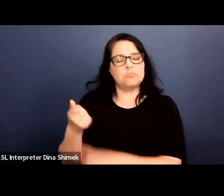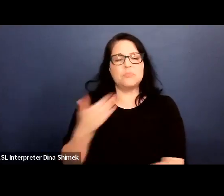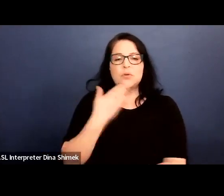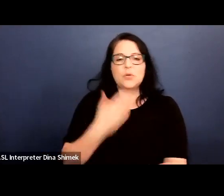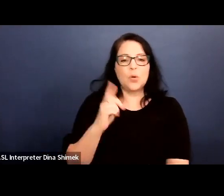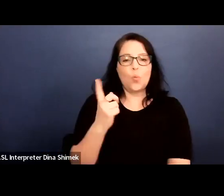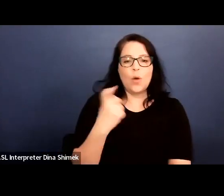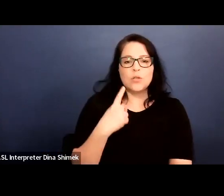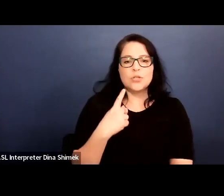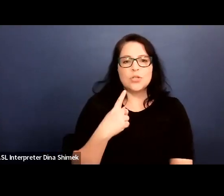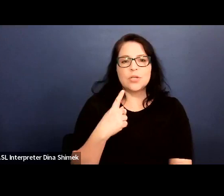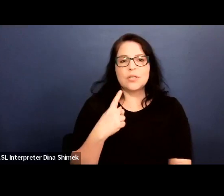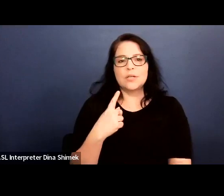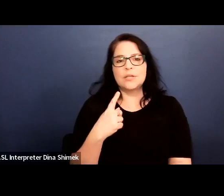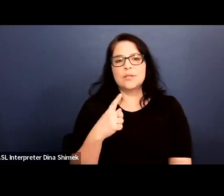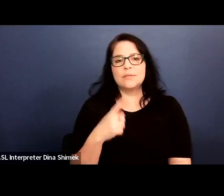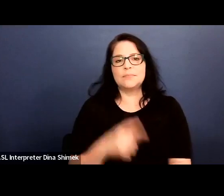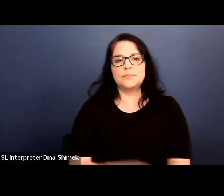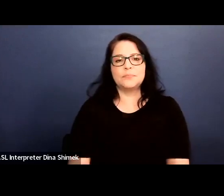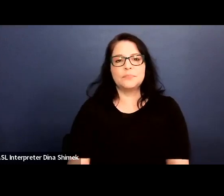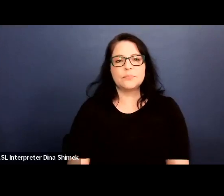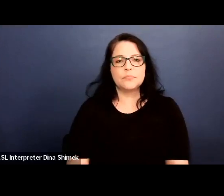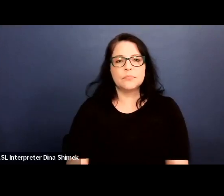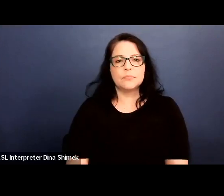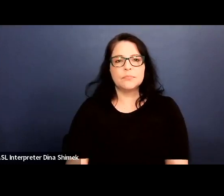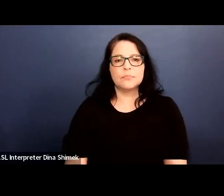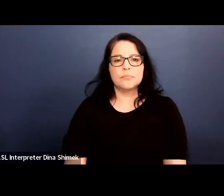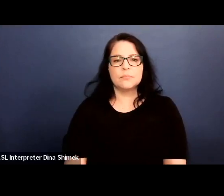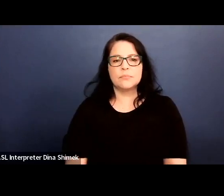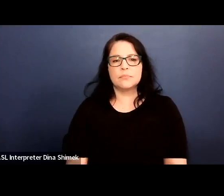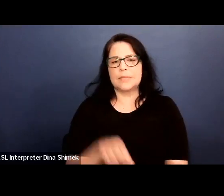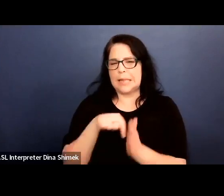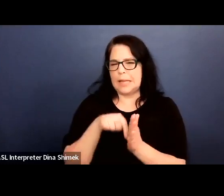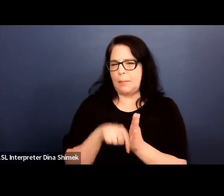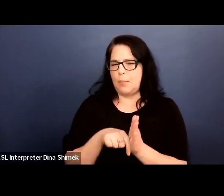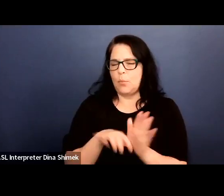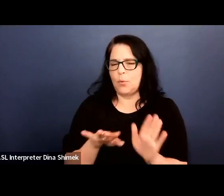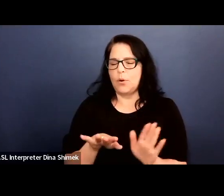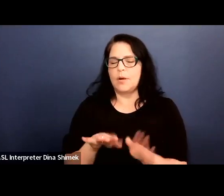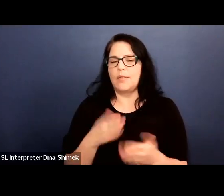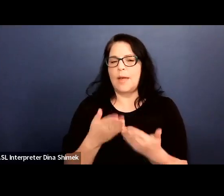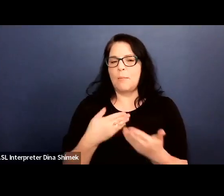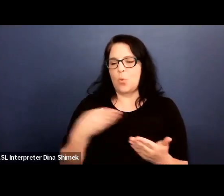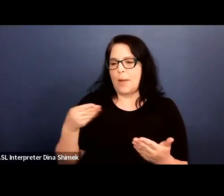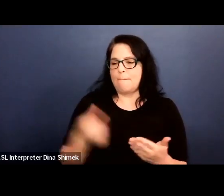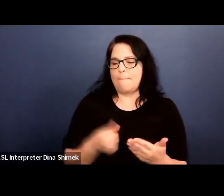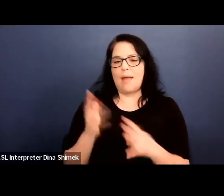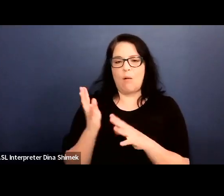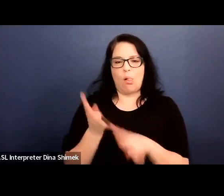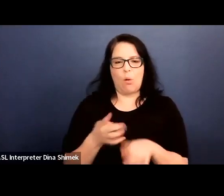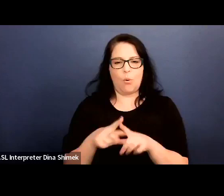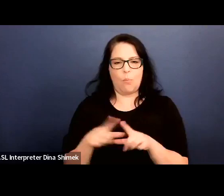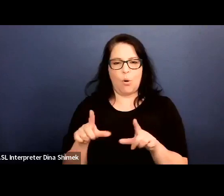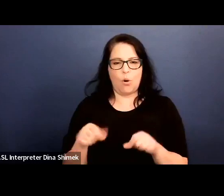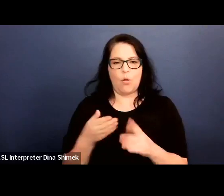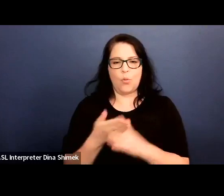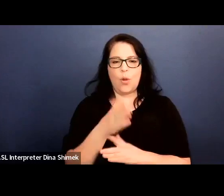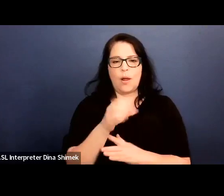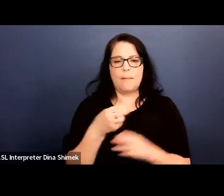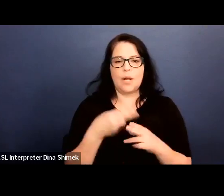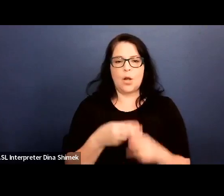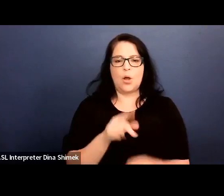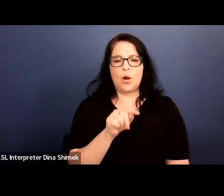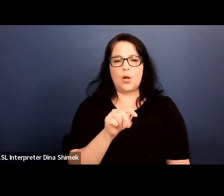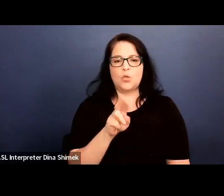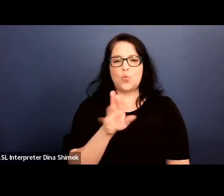question, but you get to pick and choose. And just a little bit more, that prepaid loadable card is through a company called